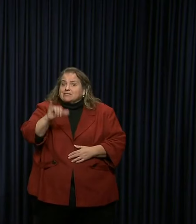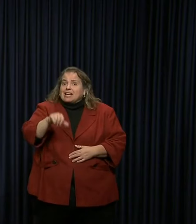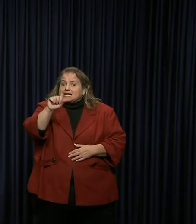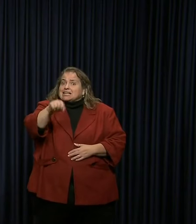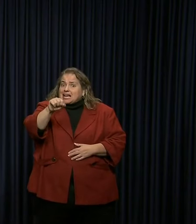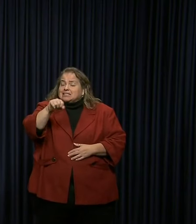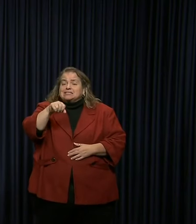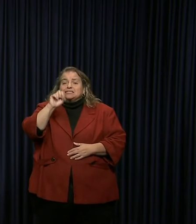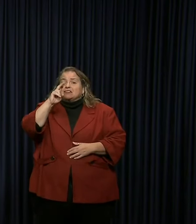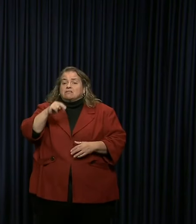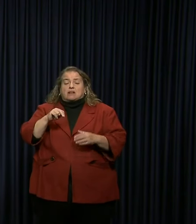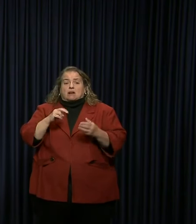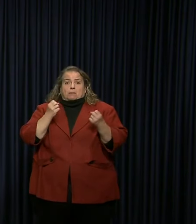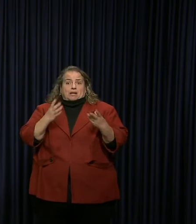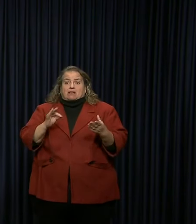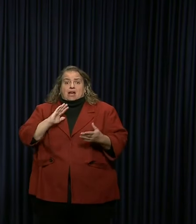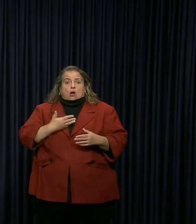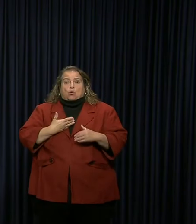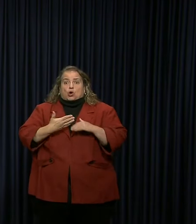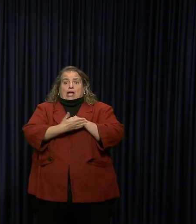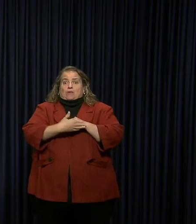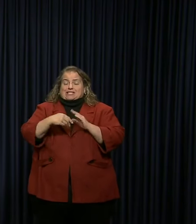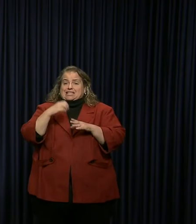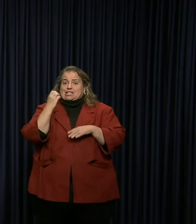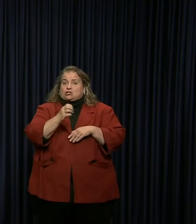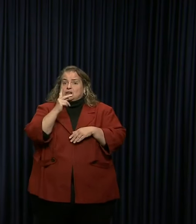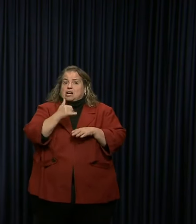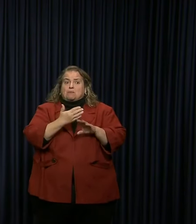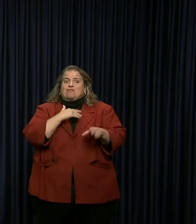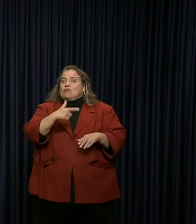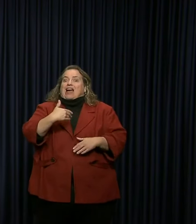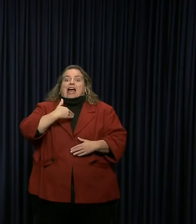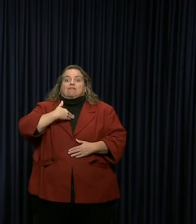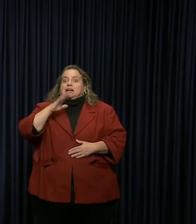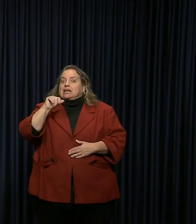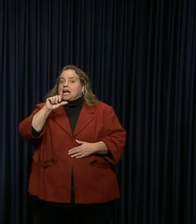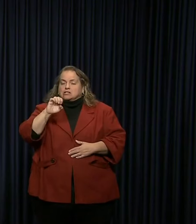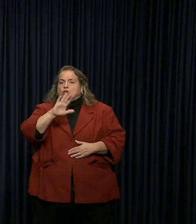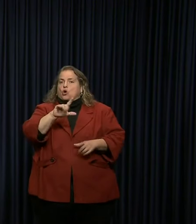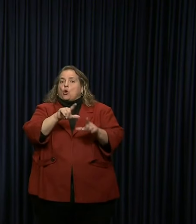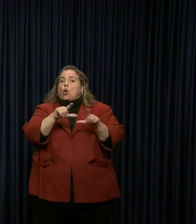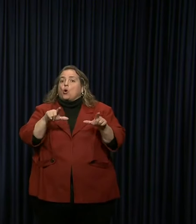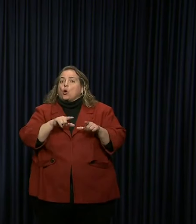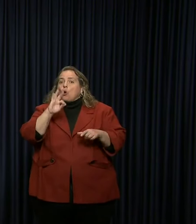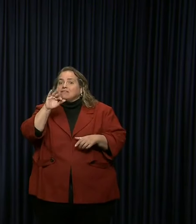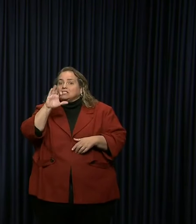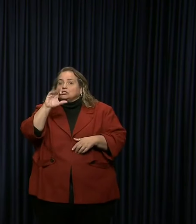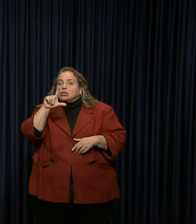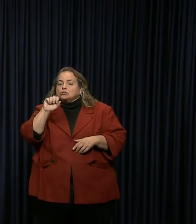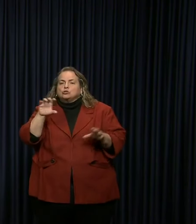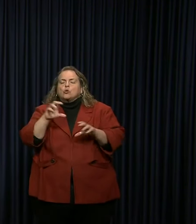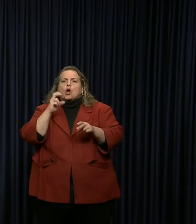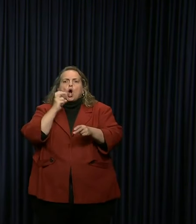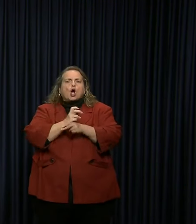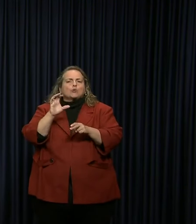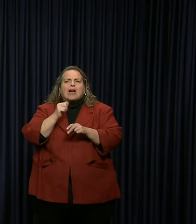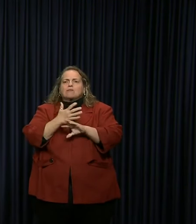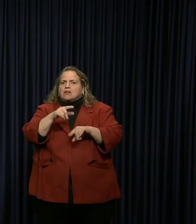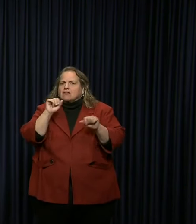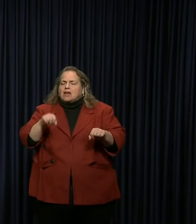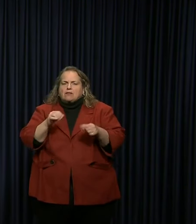even a number of our counties in eastern Kentucky, before they had a case, their local officials were working hard. Were doing everything they could. They closed